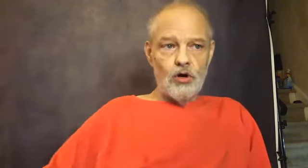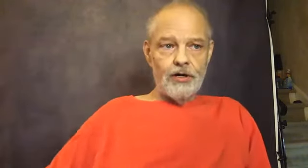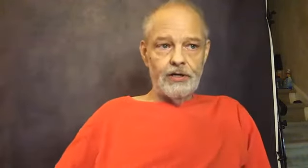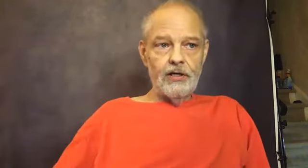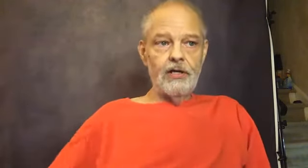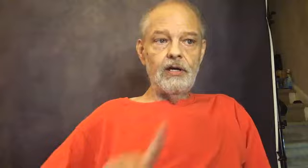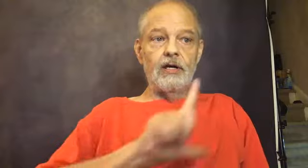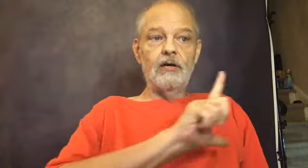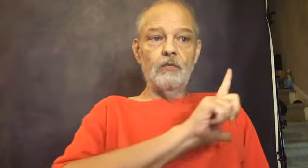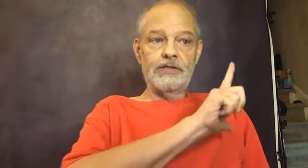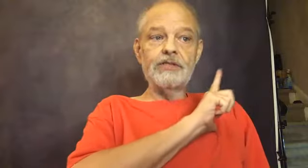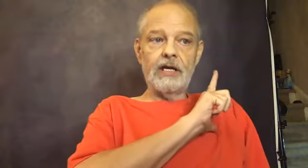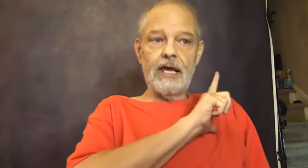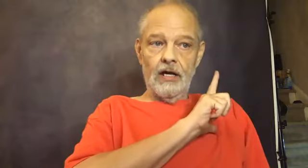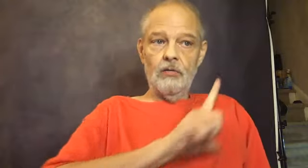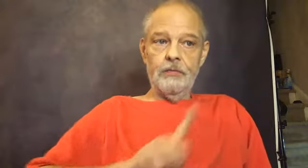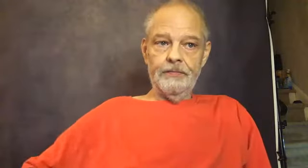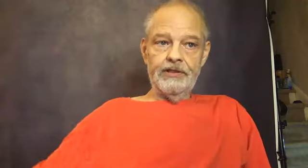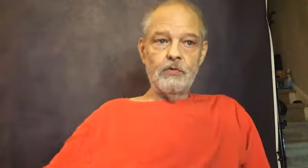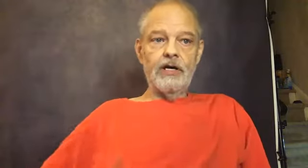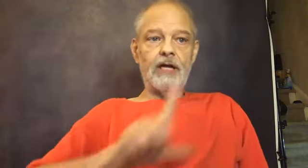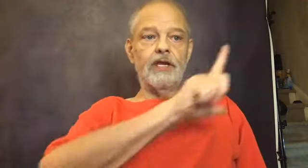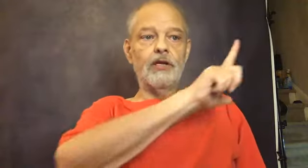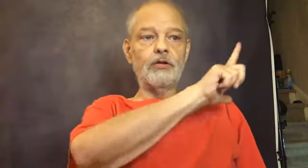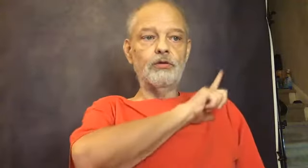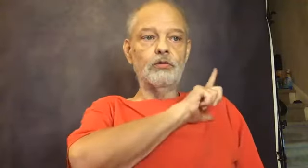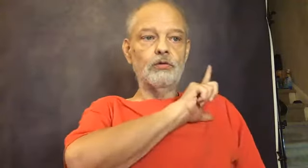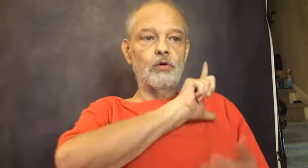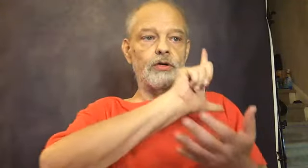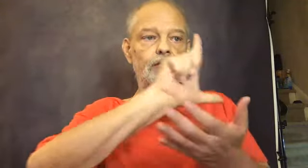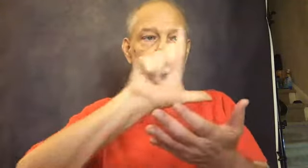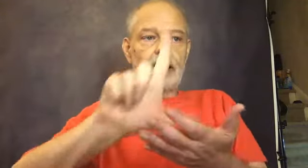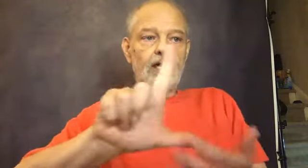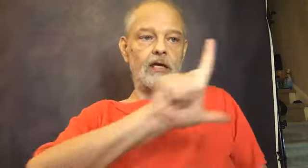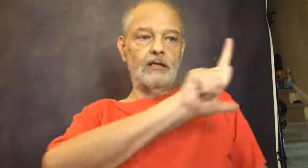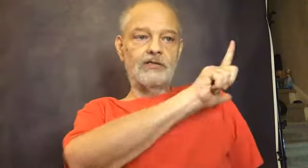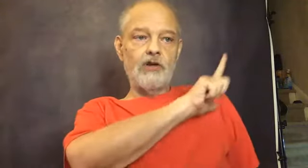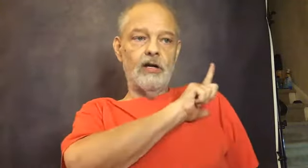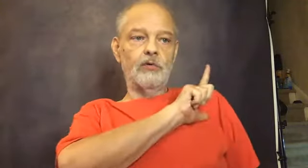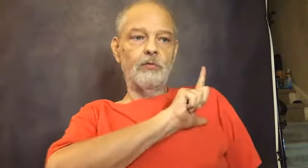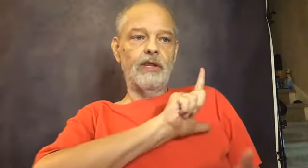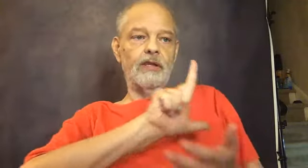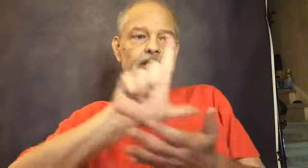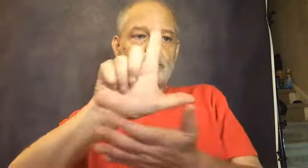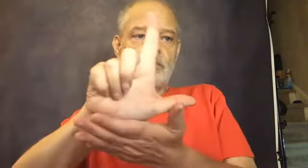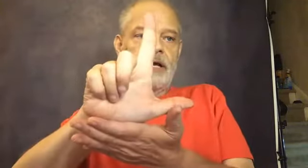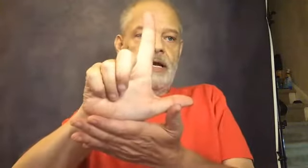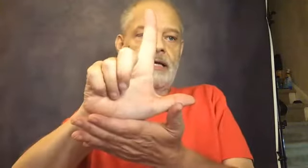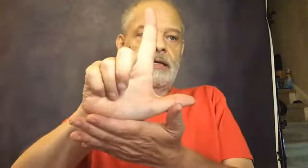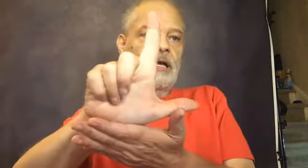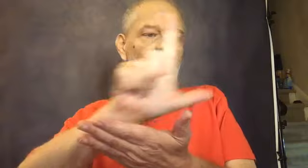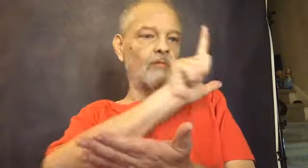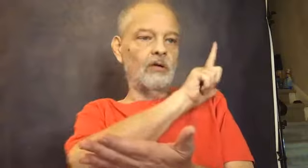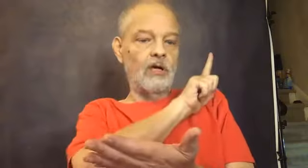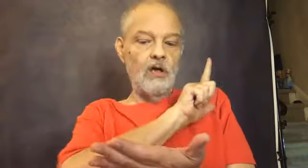Lord, which is L this way, I think you can do Lord starting this way and ending it